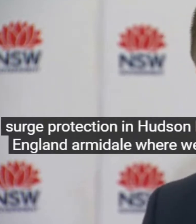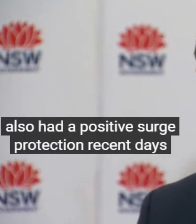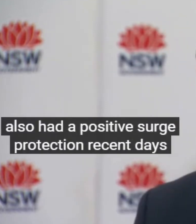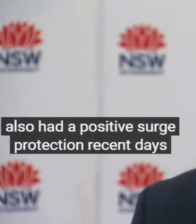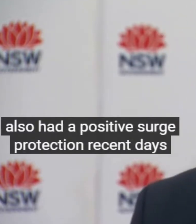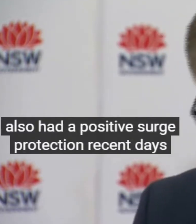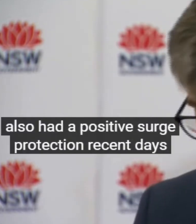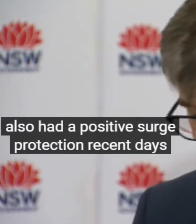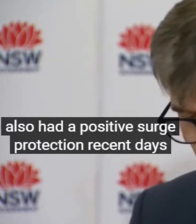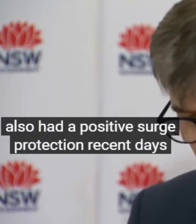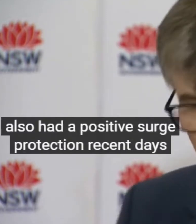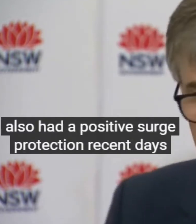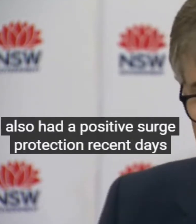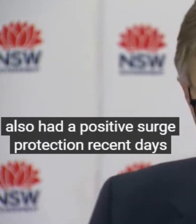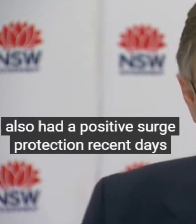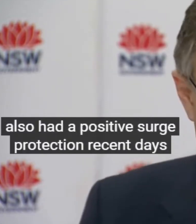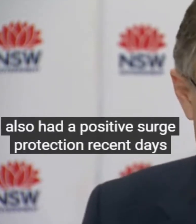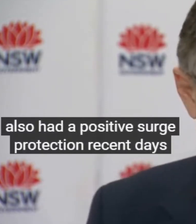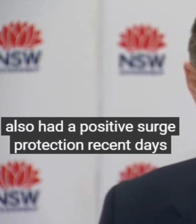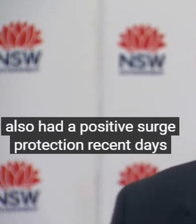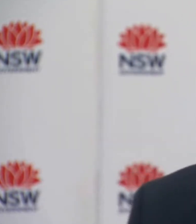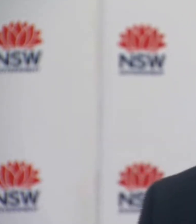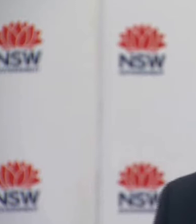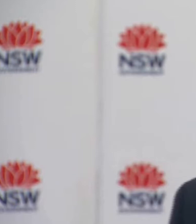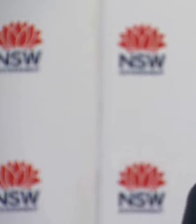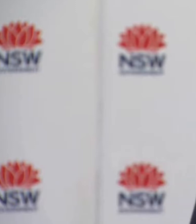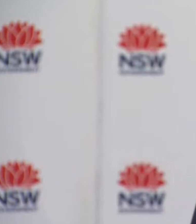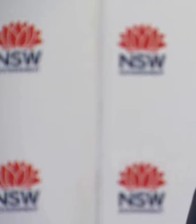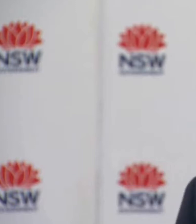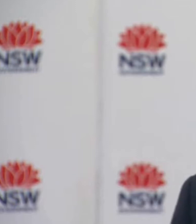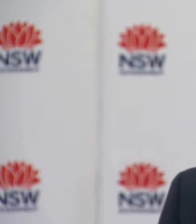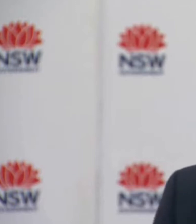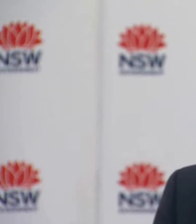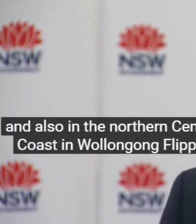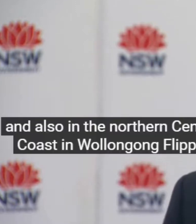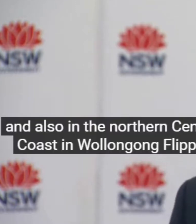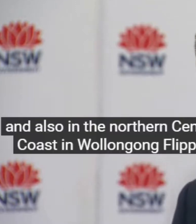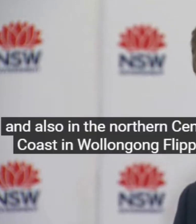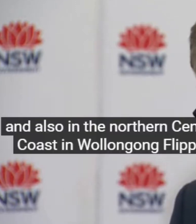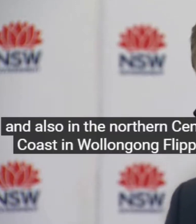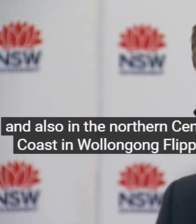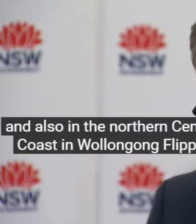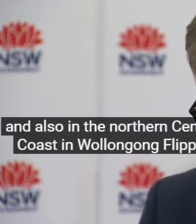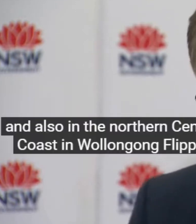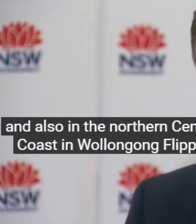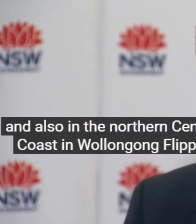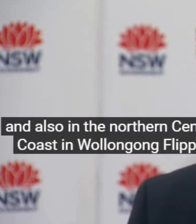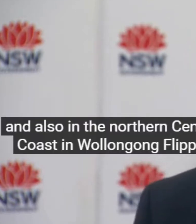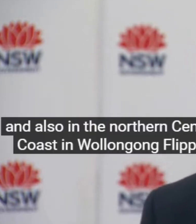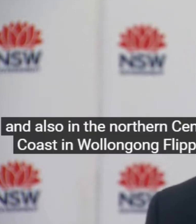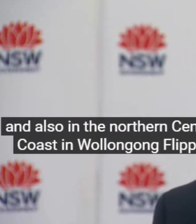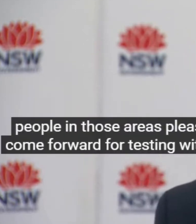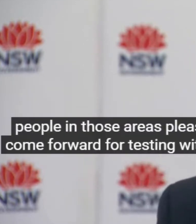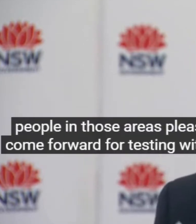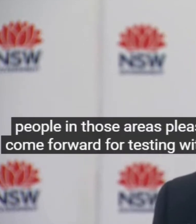and Wollongong. People in those areas, please come forward for testing with the mildest of symptoms. We're concerned